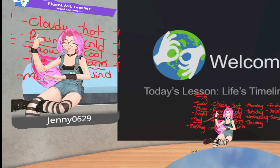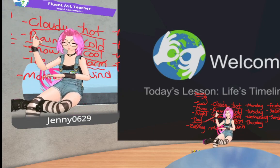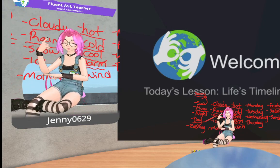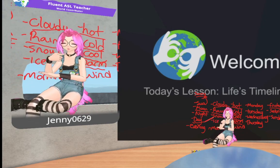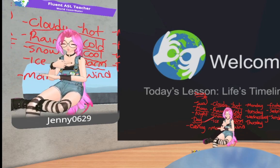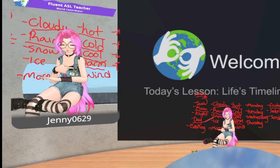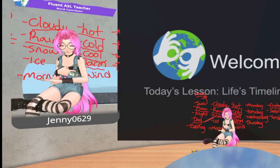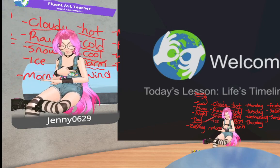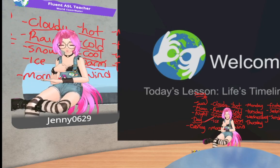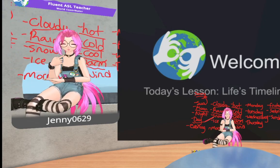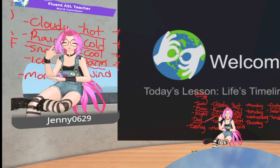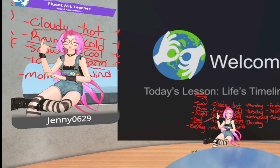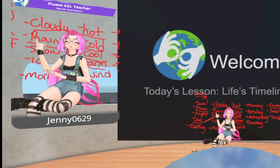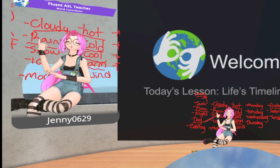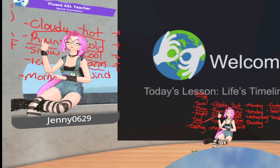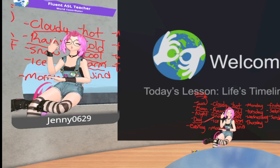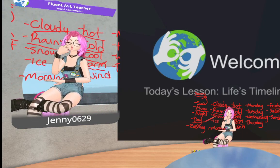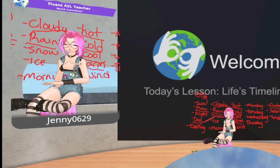Yes. One